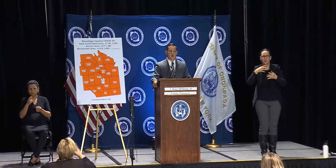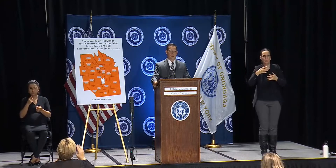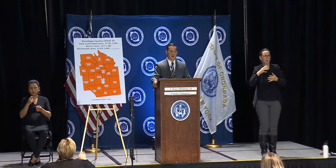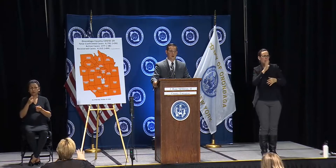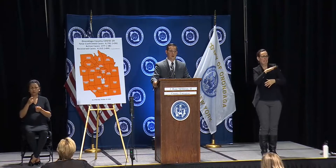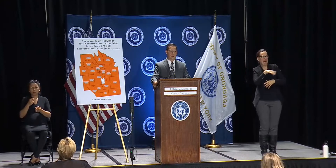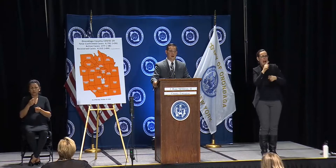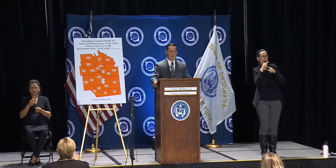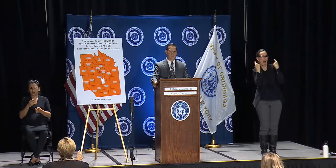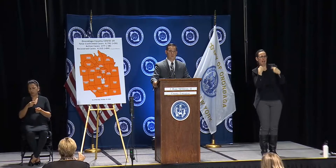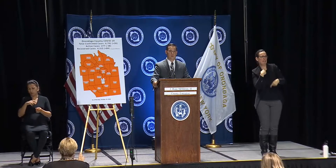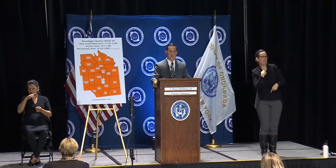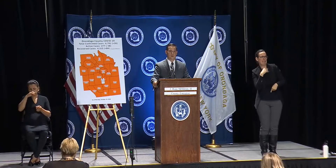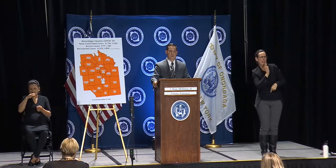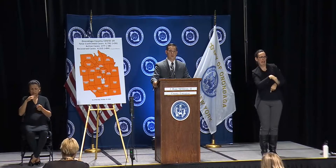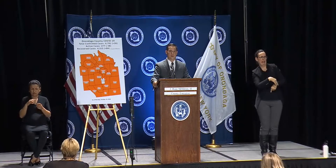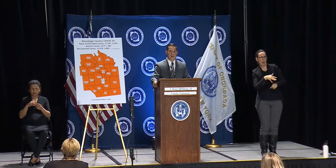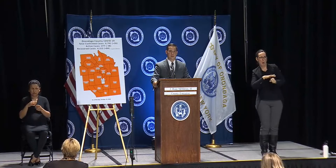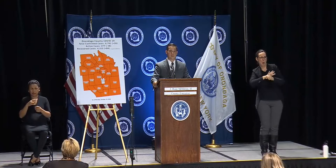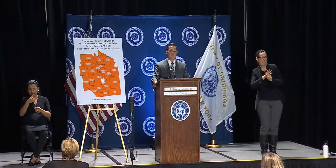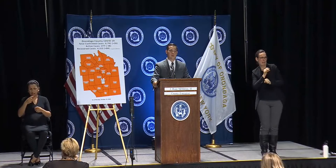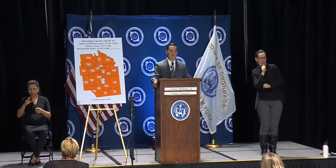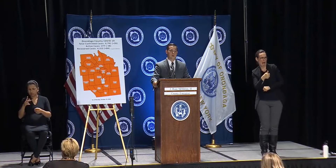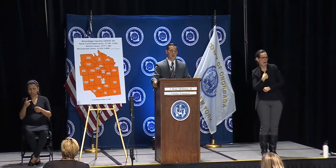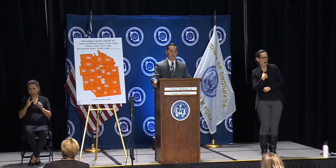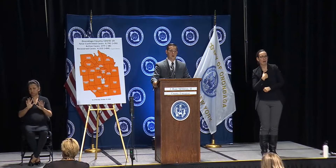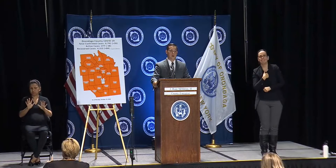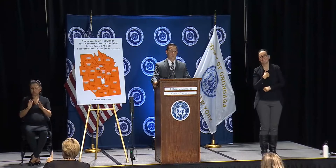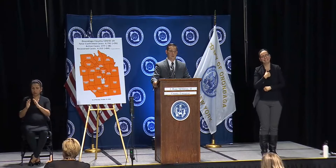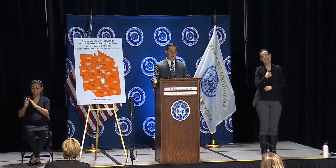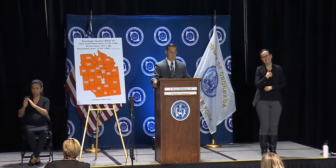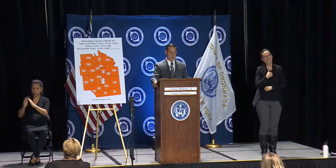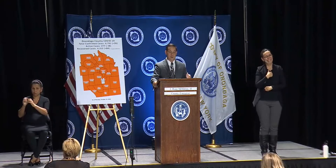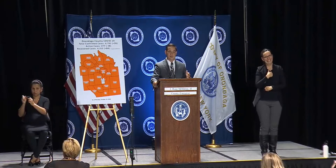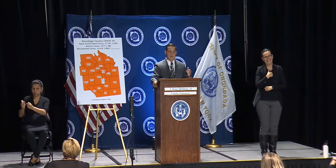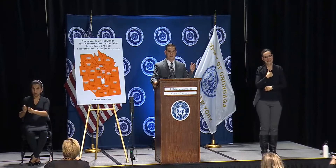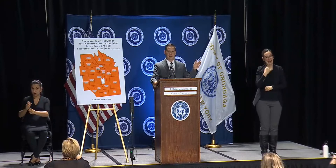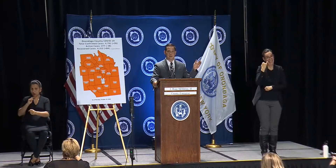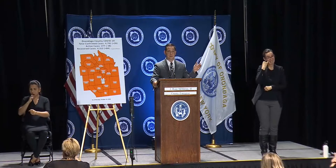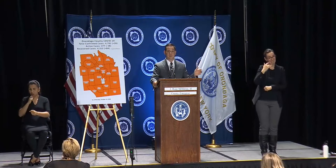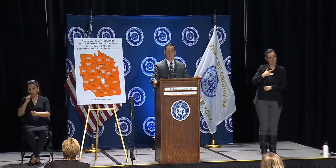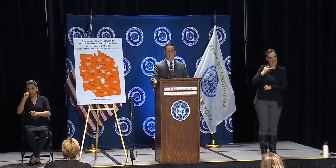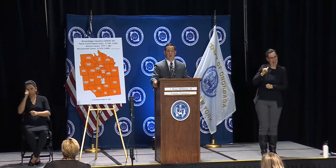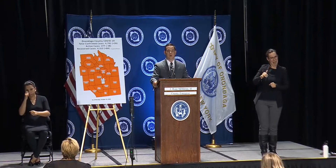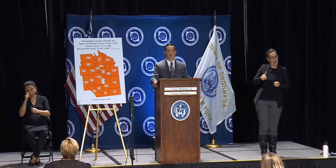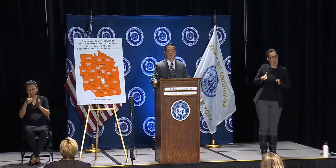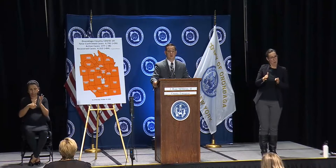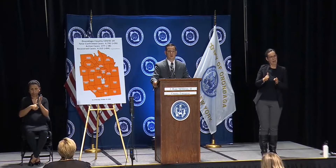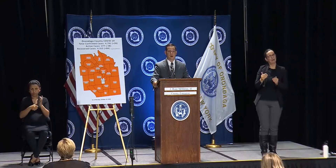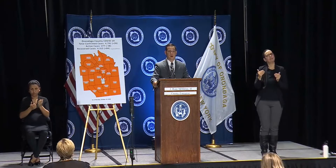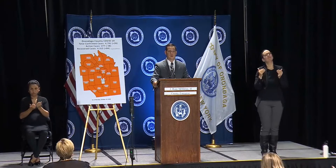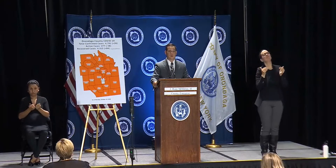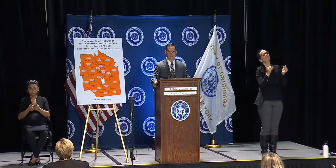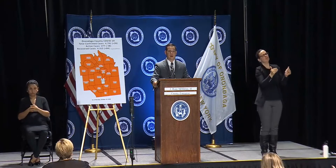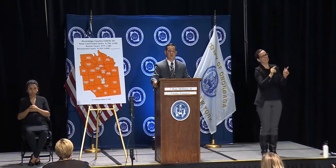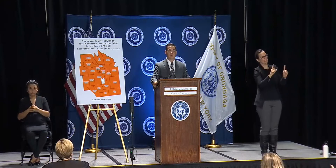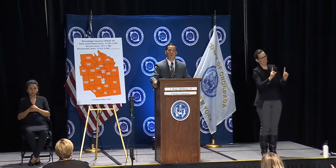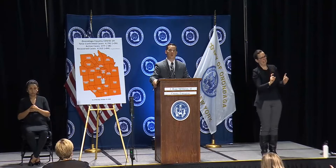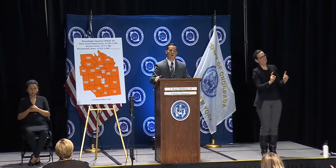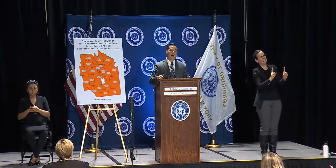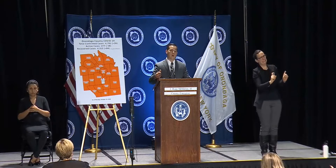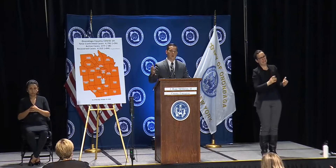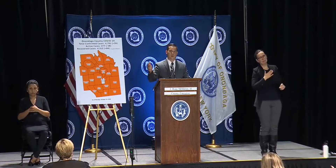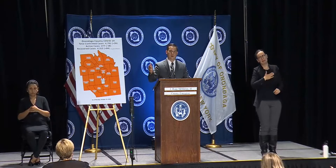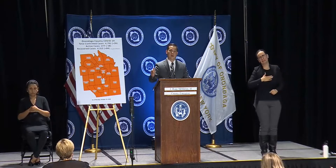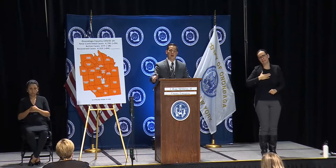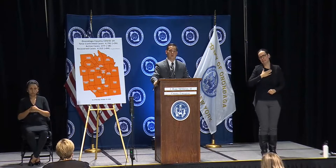really hunker down. We need to go get a test, and there's areas to get a test and get them done quickly. so that you can